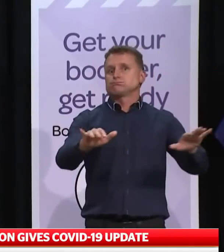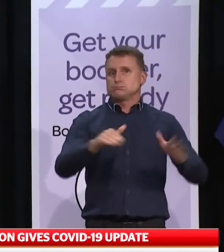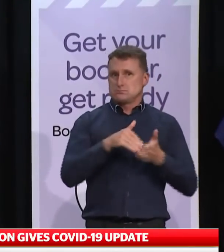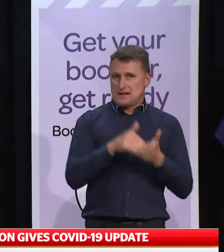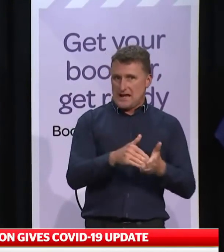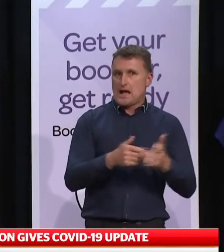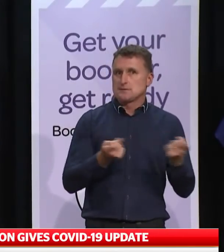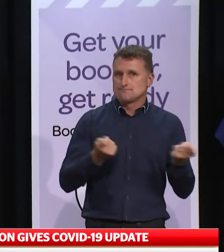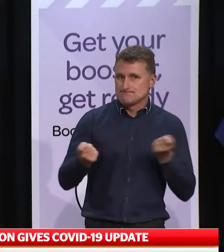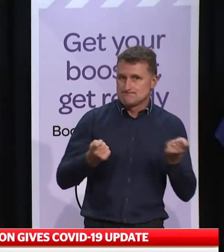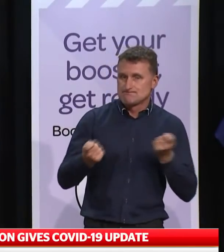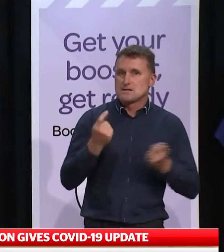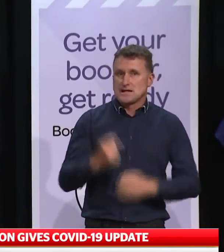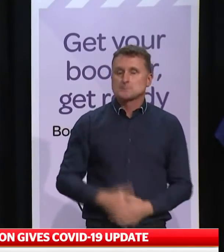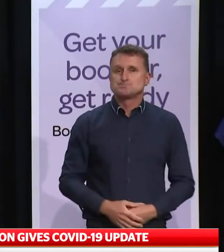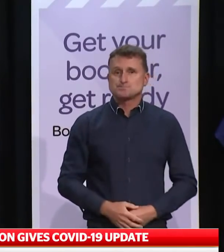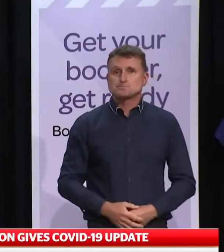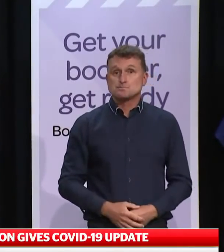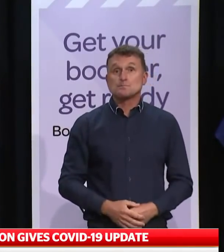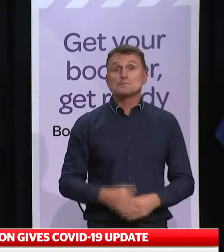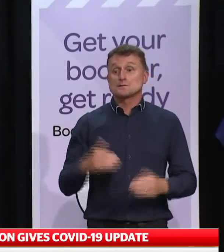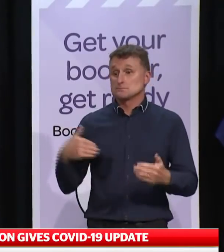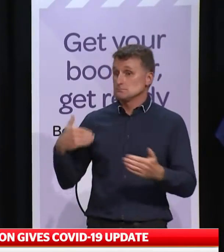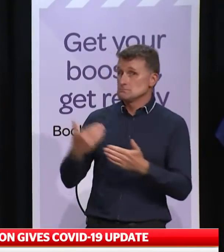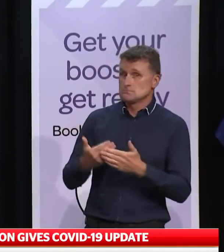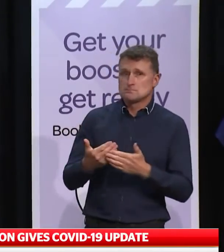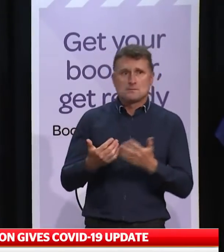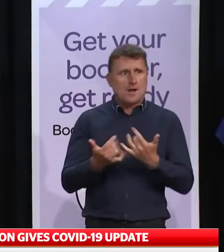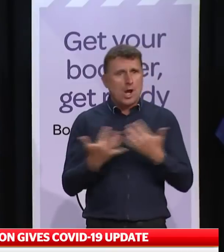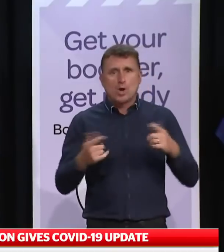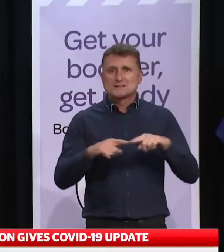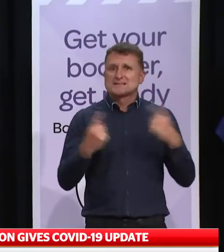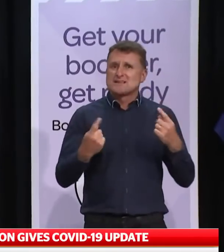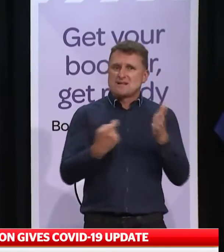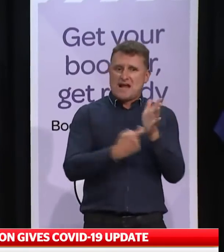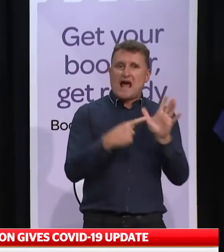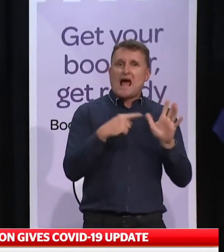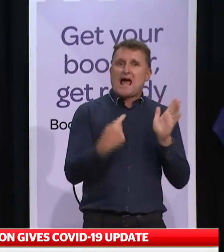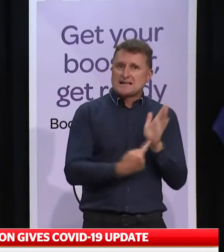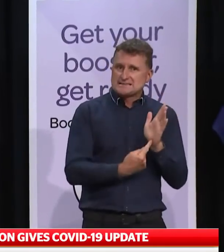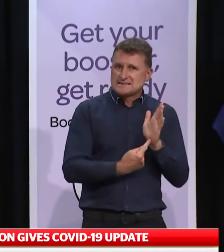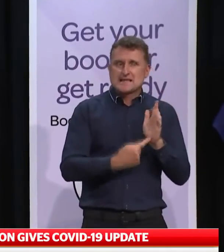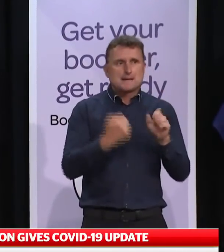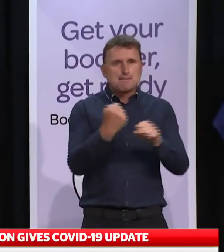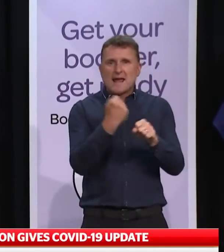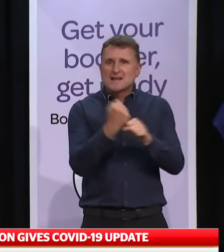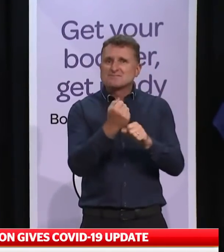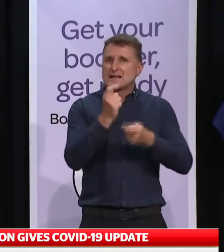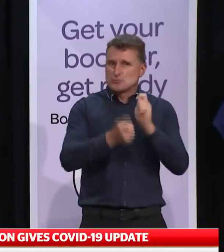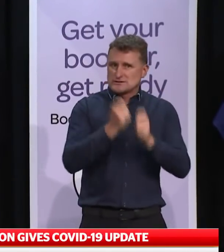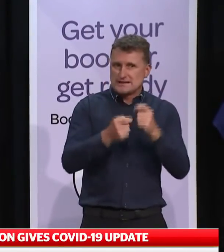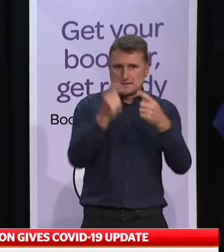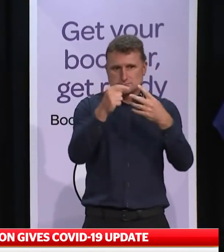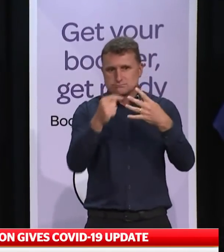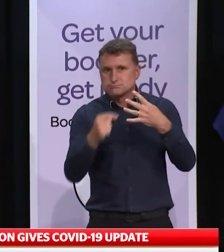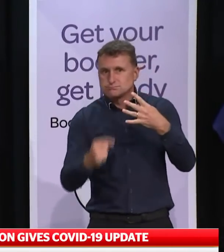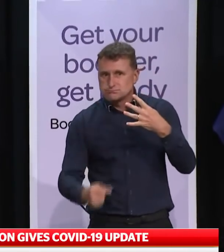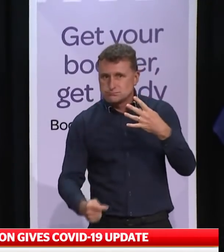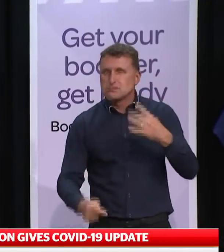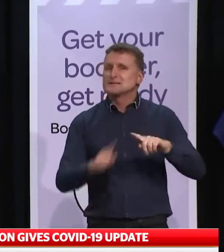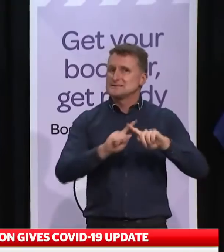has been in contact with a variety of rapid antigen test manufacturers. Those efforts have resulted in securing an